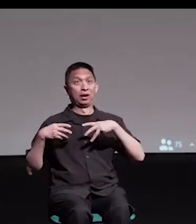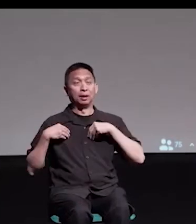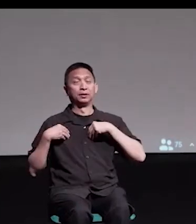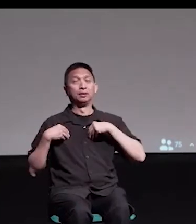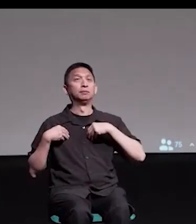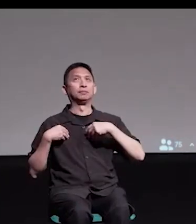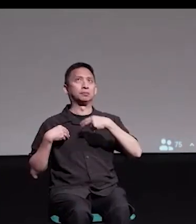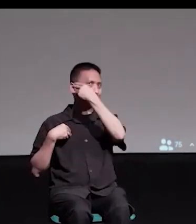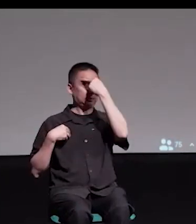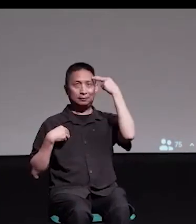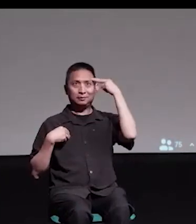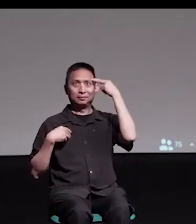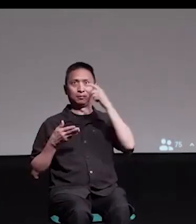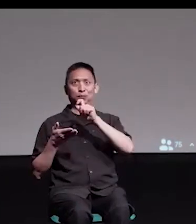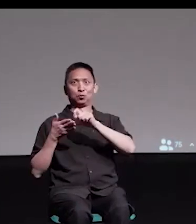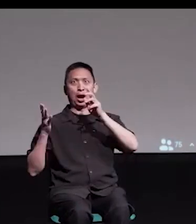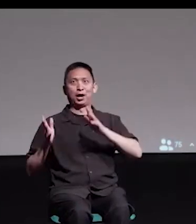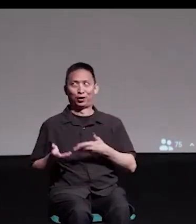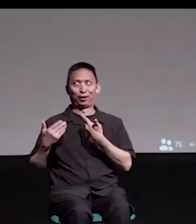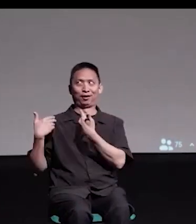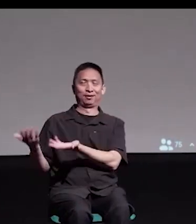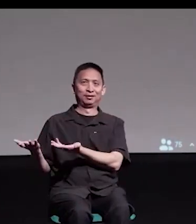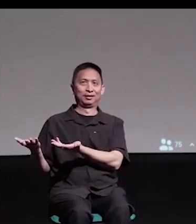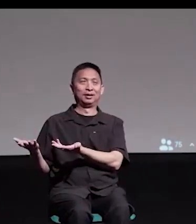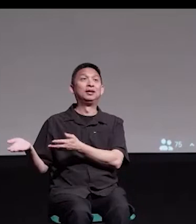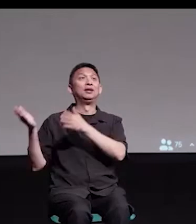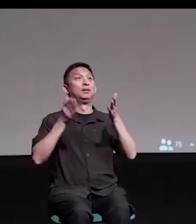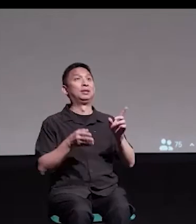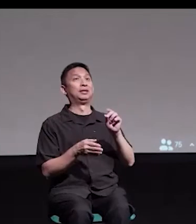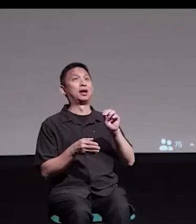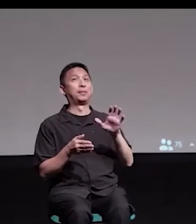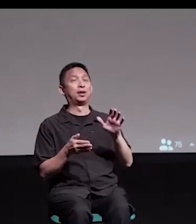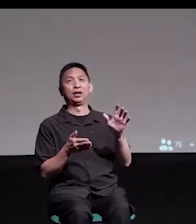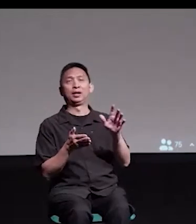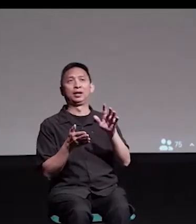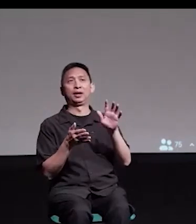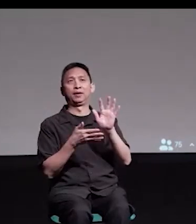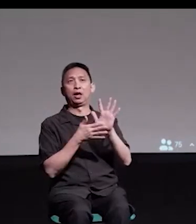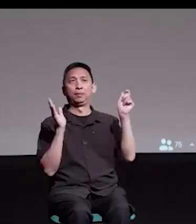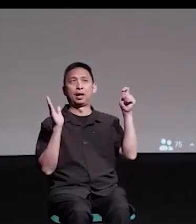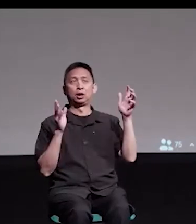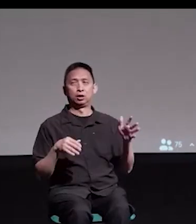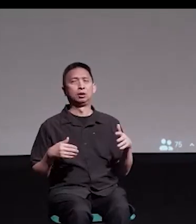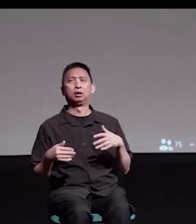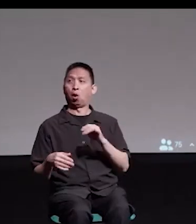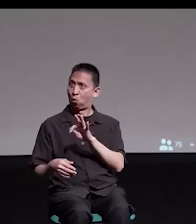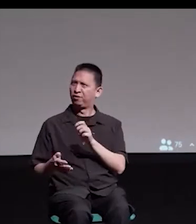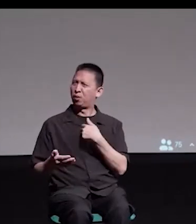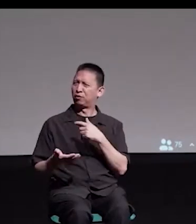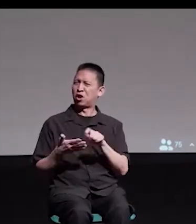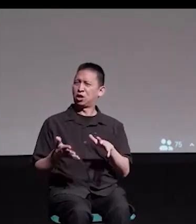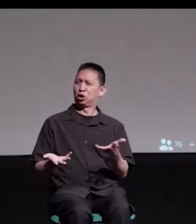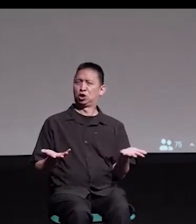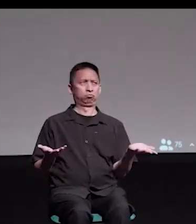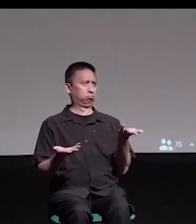writers, whereas for documentary filmmaking, there's this case that people make for, oh, if there's a writer, then the story